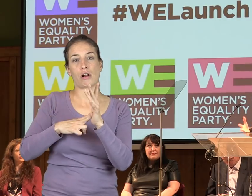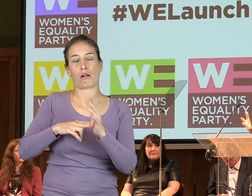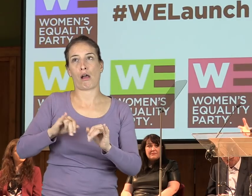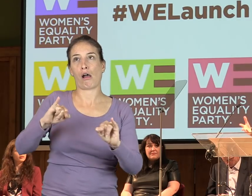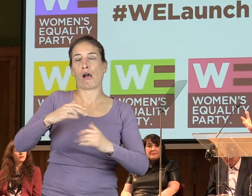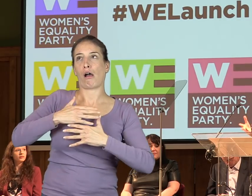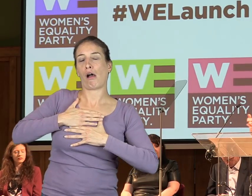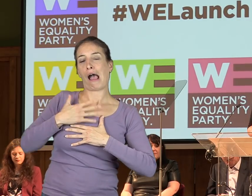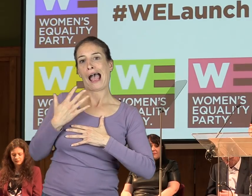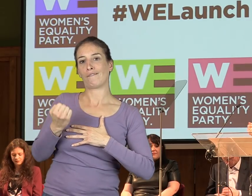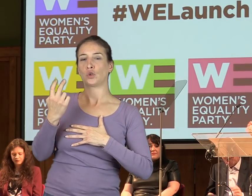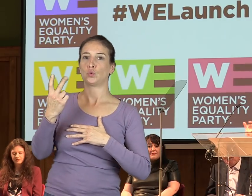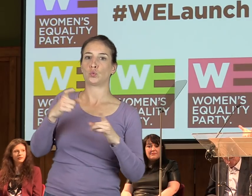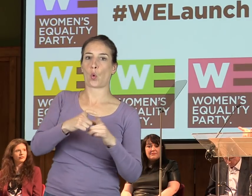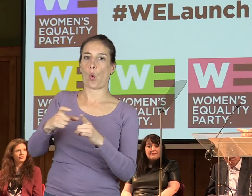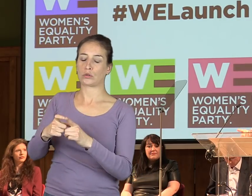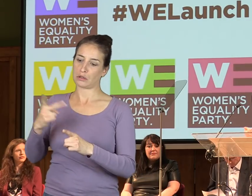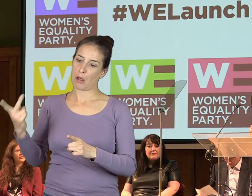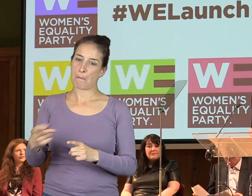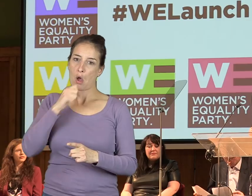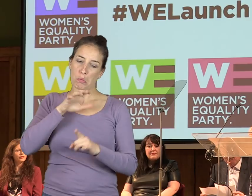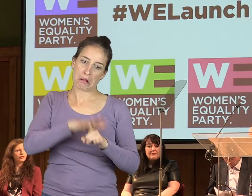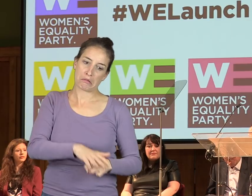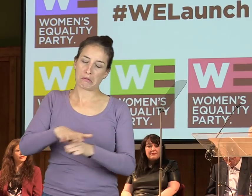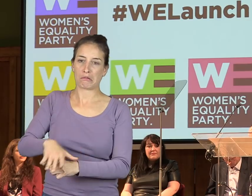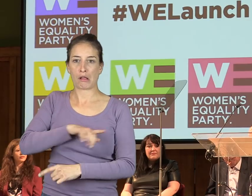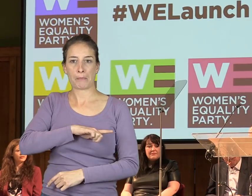can't have true opportunity without real equality."